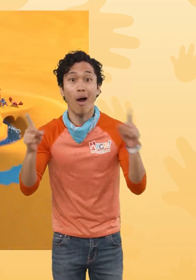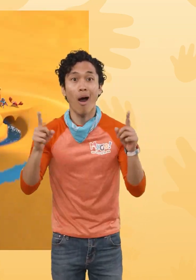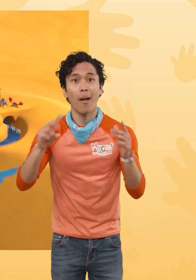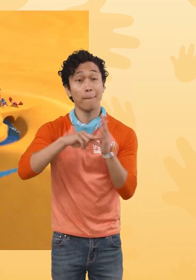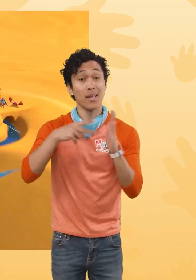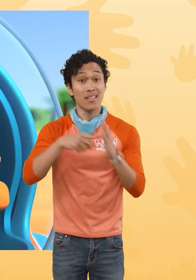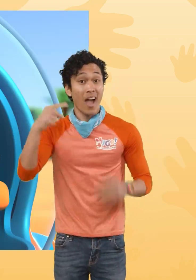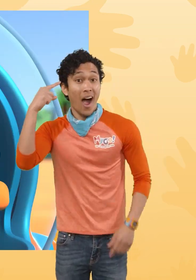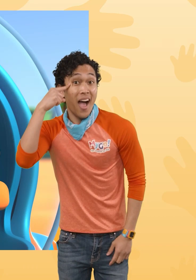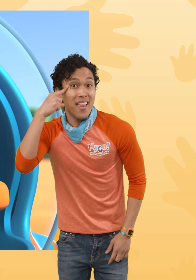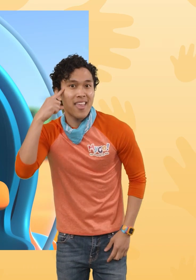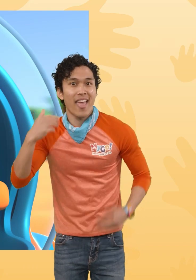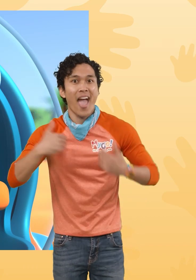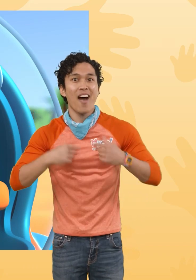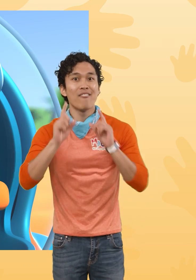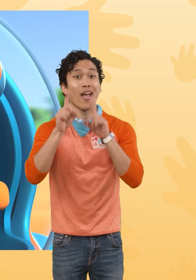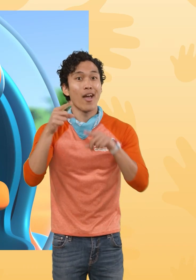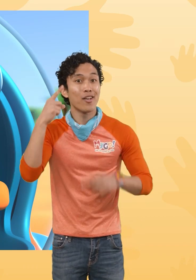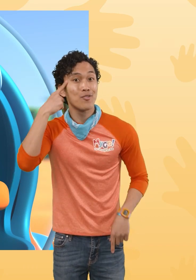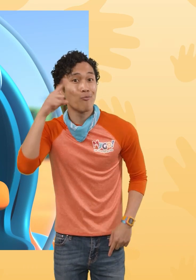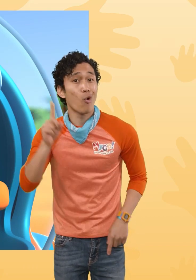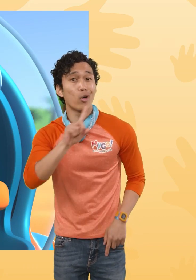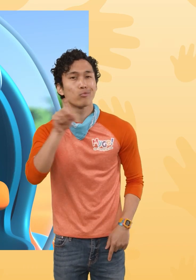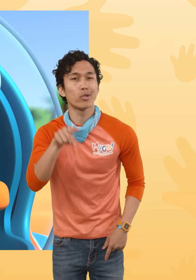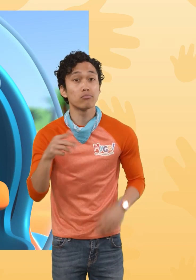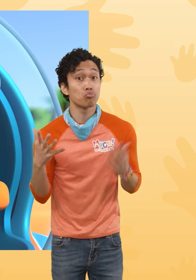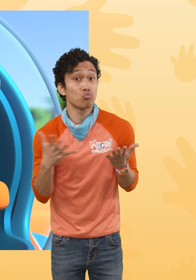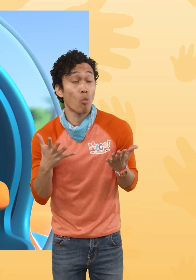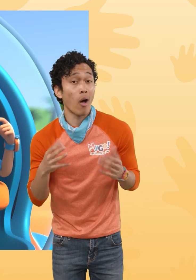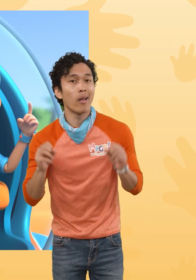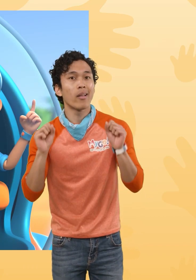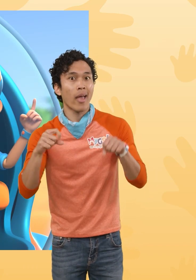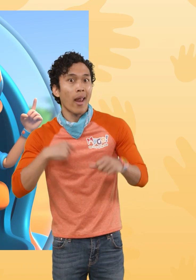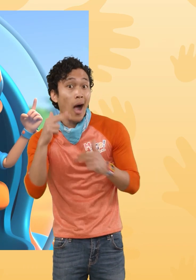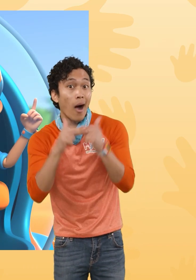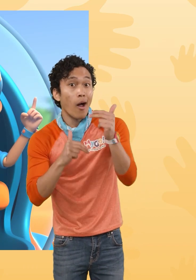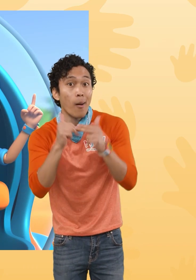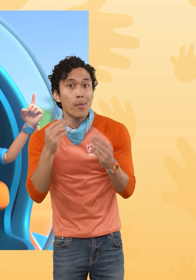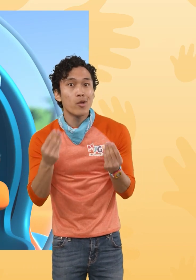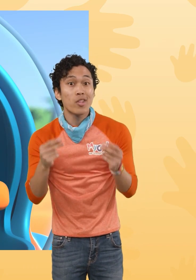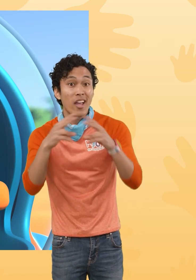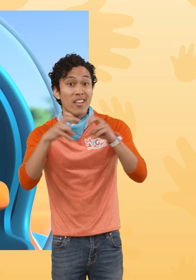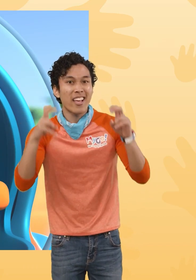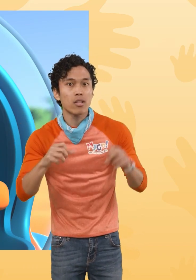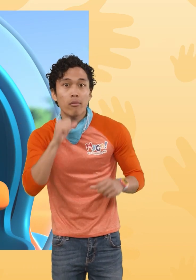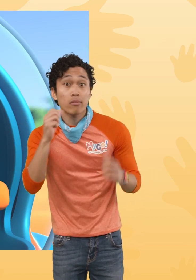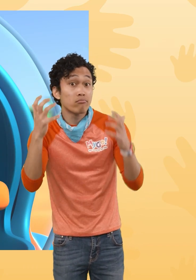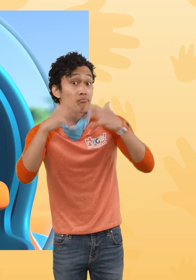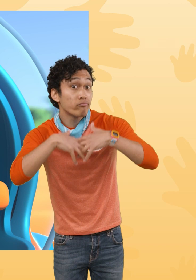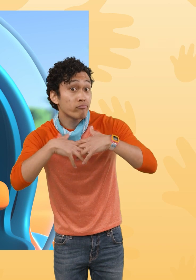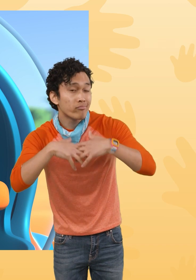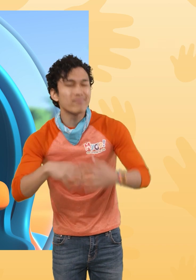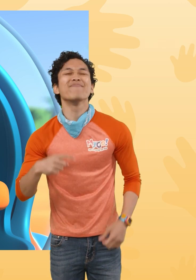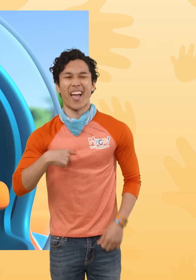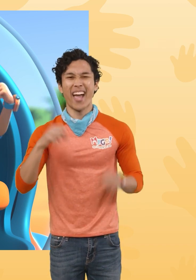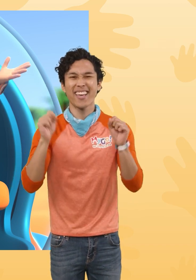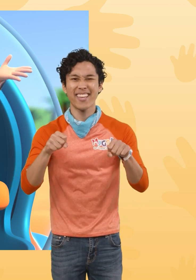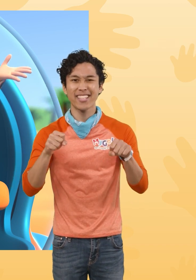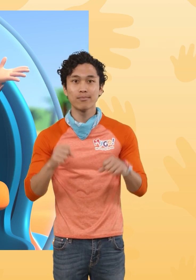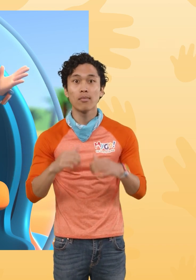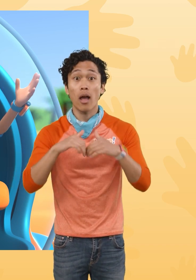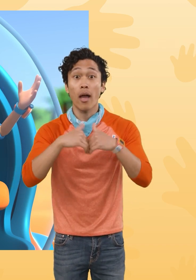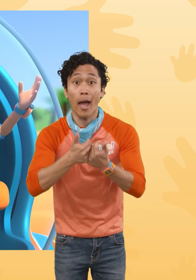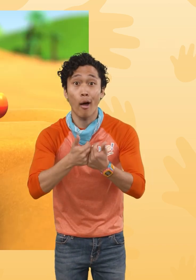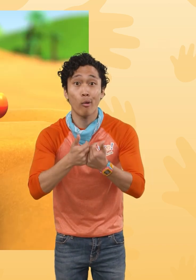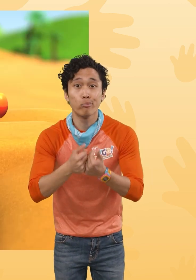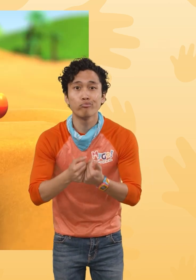Krabby. This means I think I have the answer to my question. Can I build a sandcastle that doesn't get washed away? I can